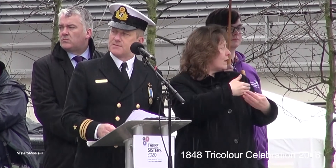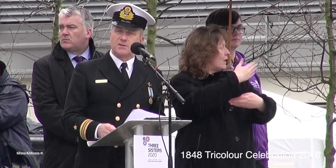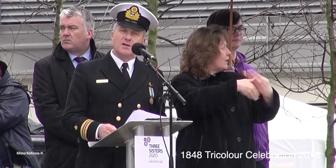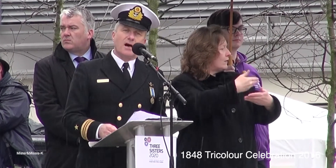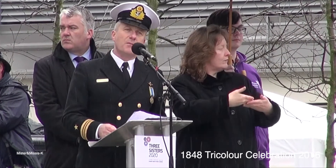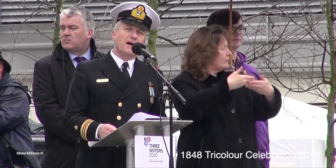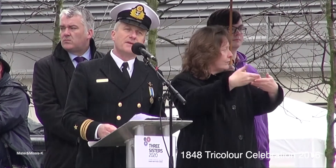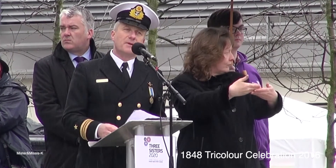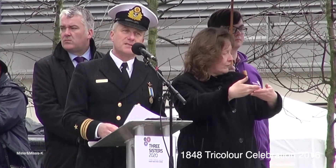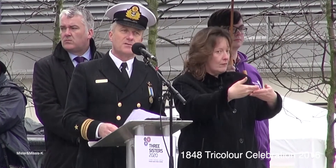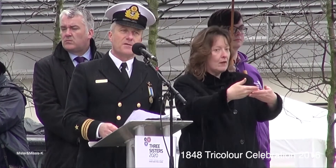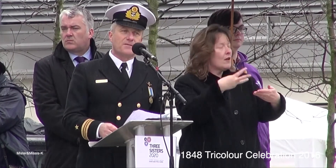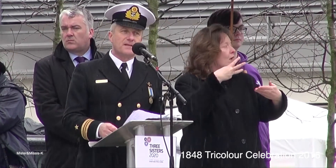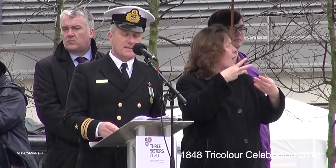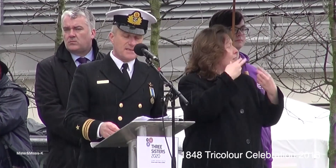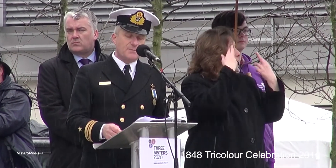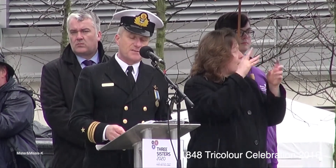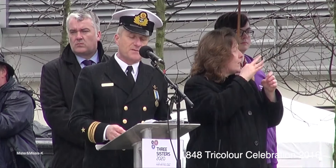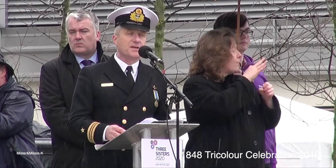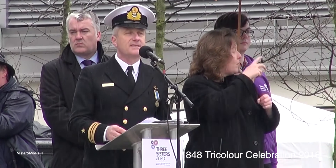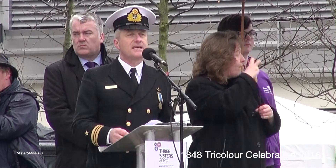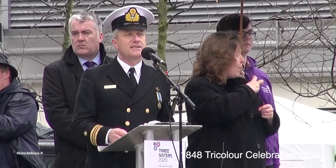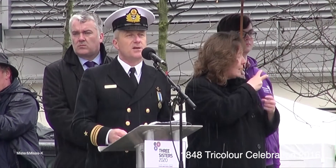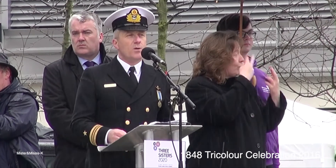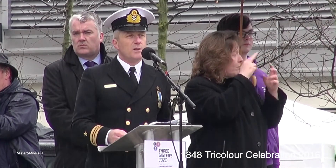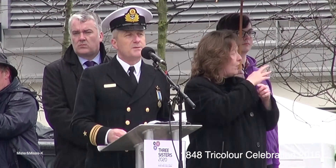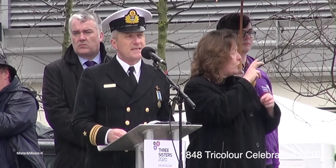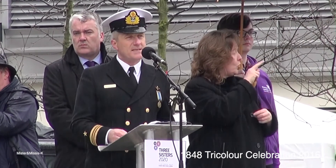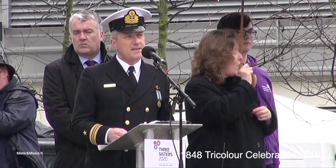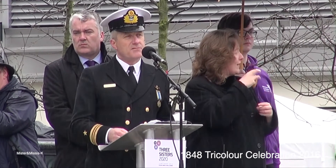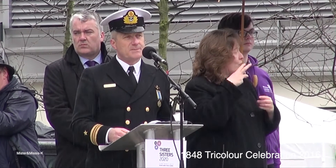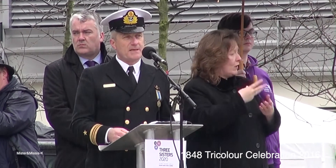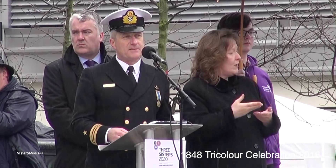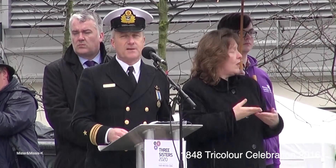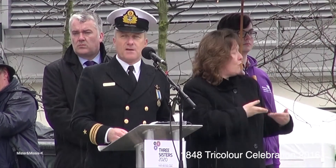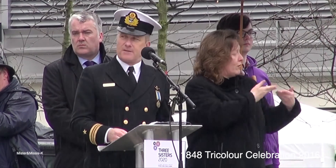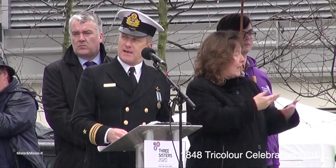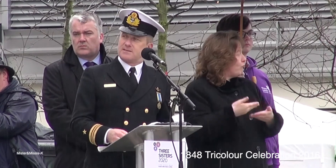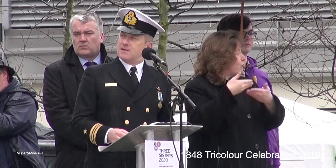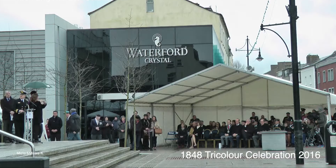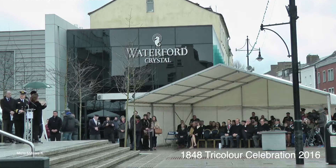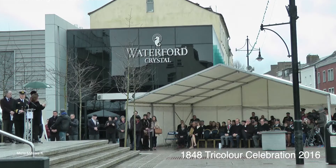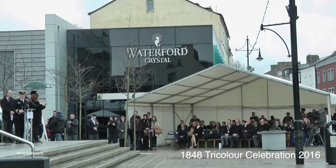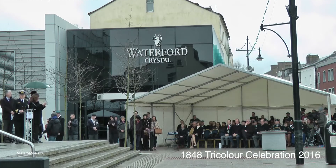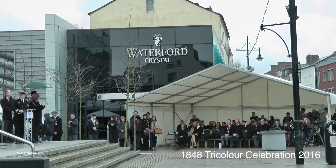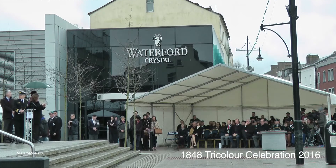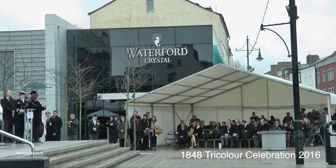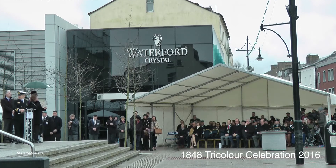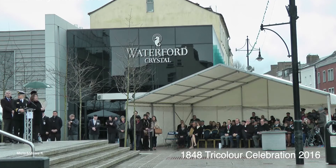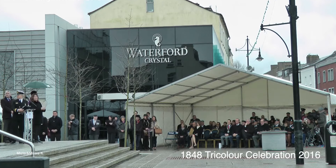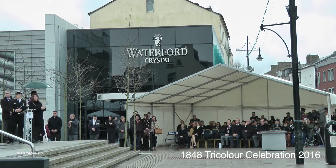Flag Officer, and we have the Ambassador of France and the Ambassador of the United States will present their respective flags to the Flag